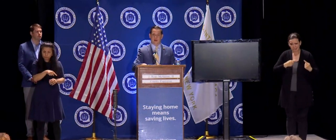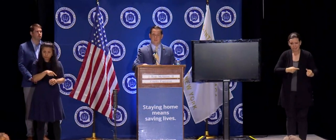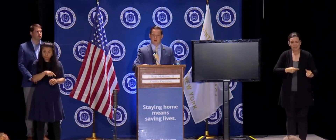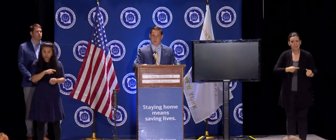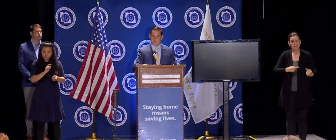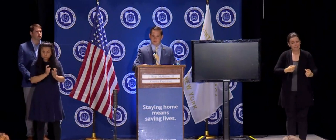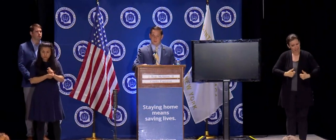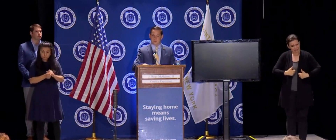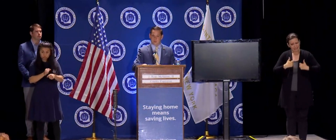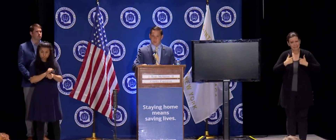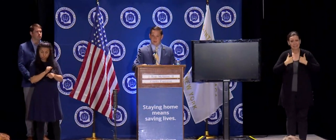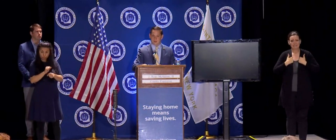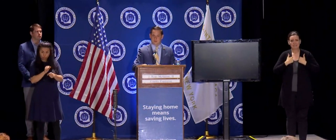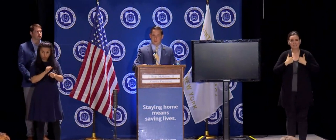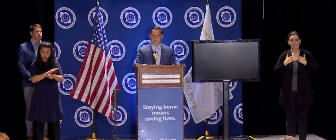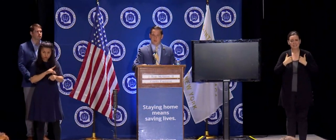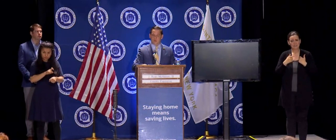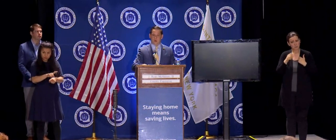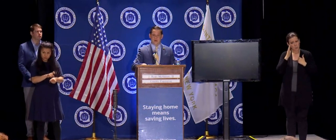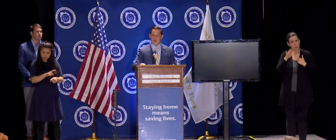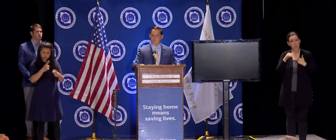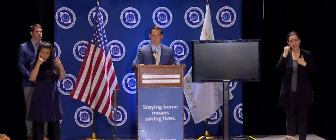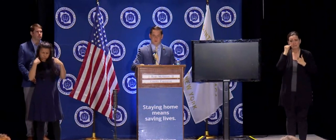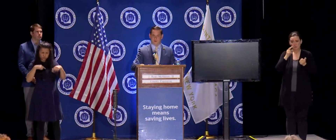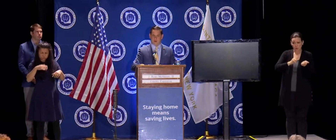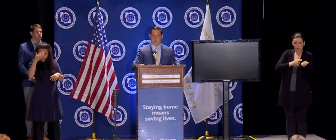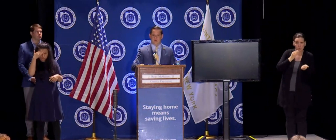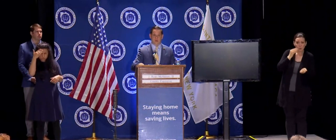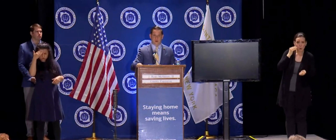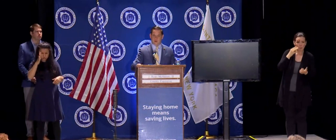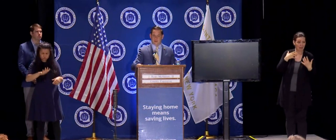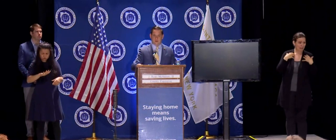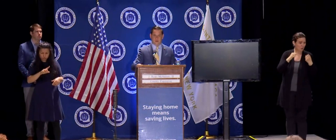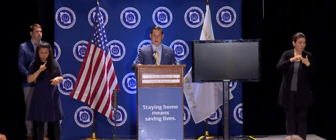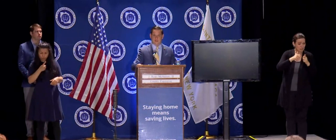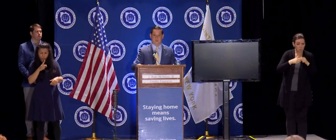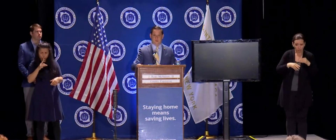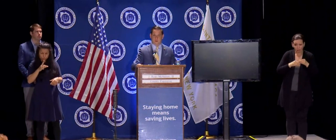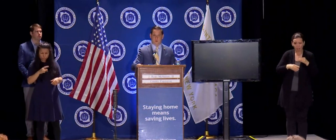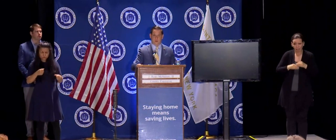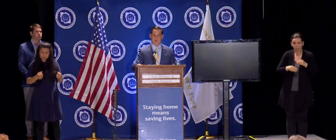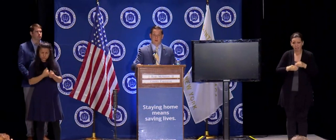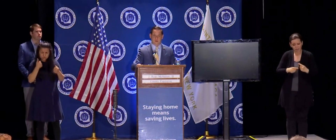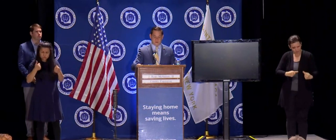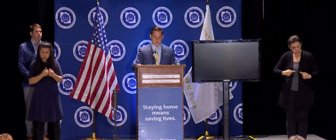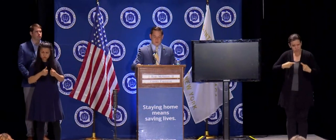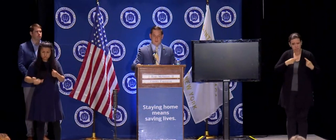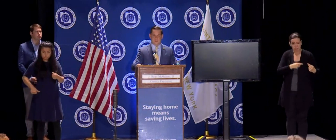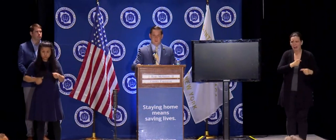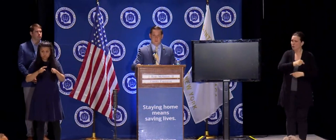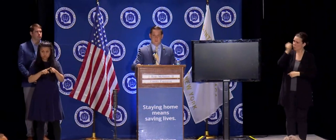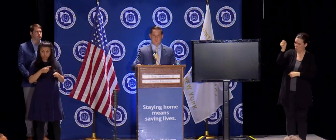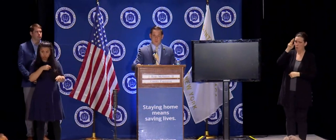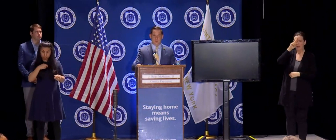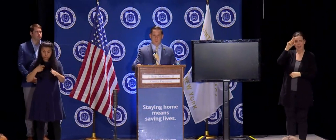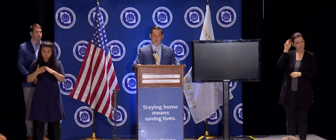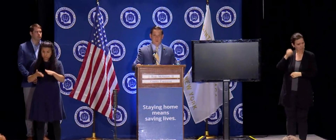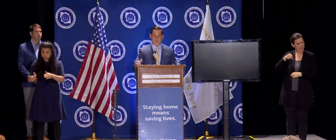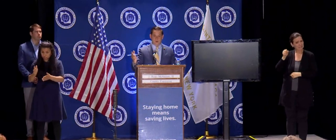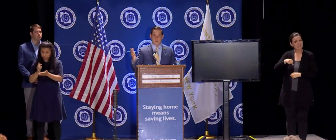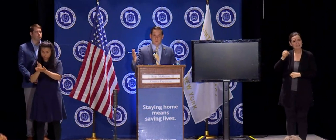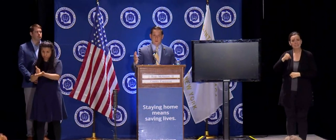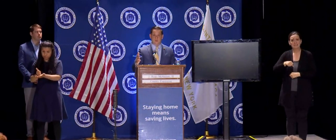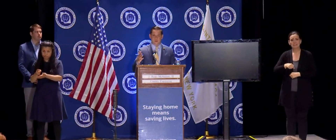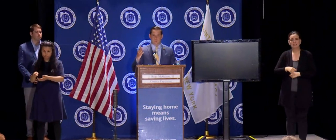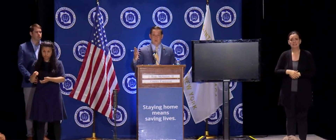with underlying medical conditions and you get this, you are in a bigger fight and you're gonna need to go to the hospital at some point. So this isn't